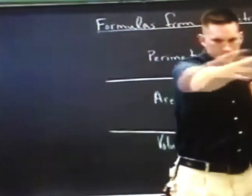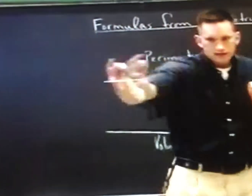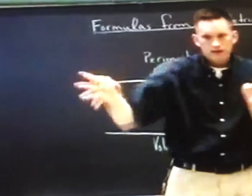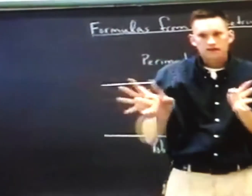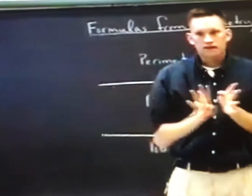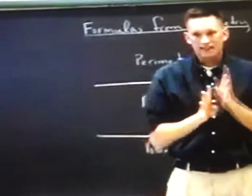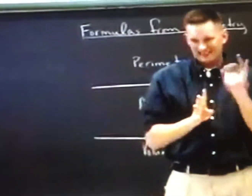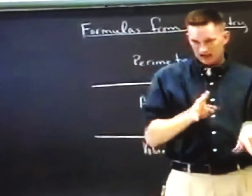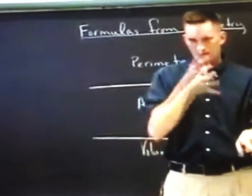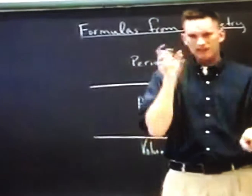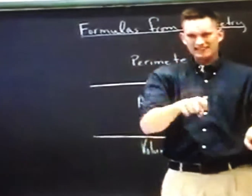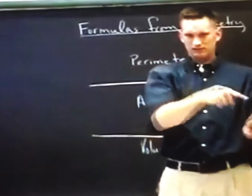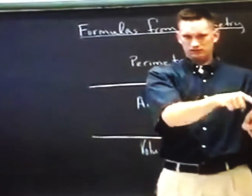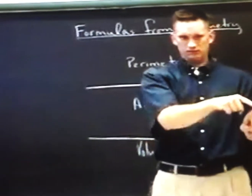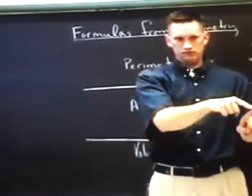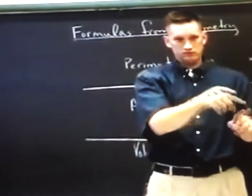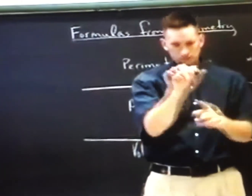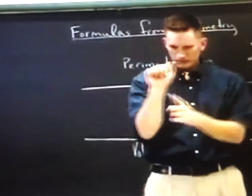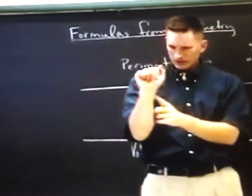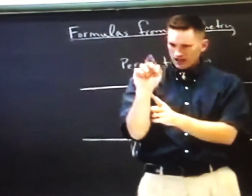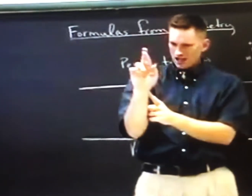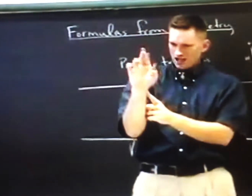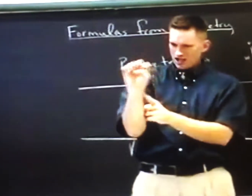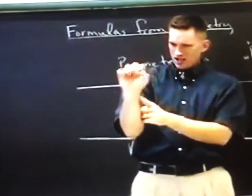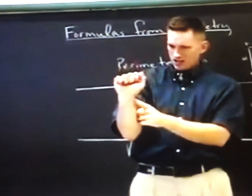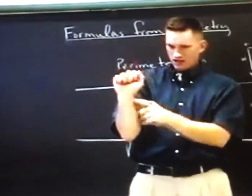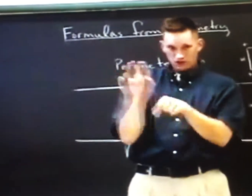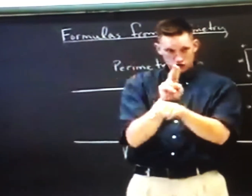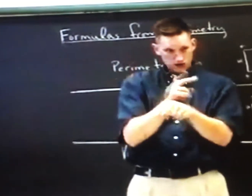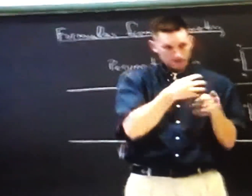parts for the fence and come back and build it. See that's very important.